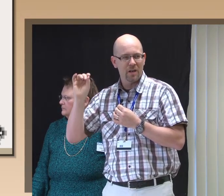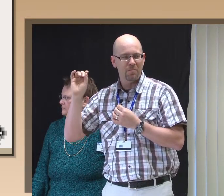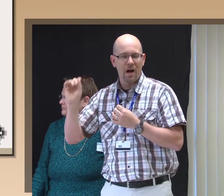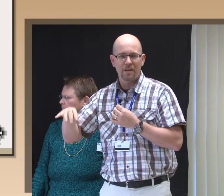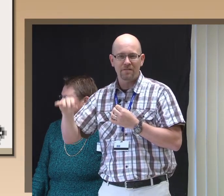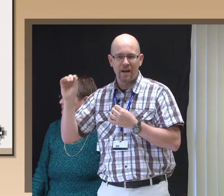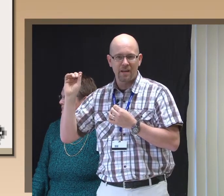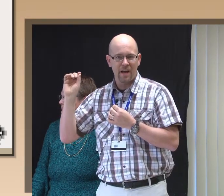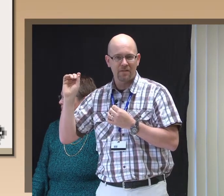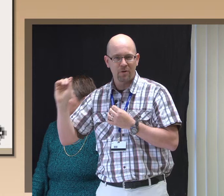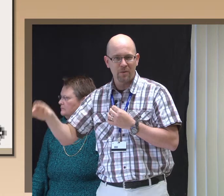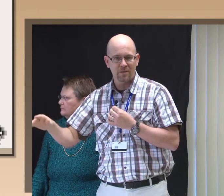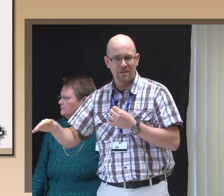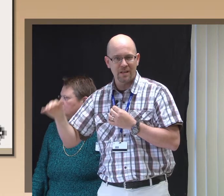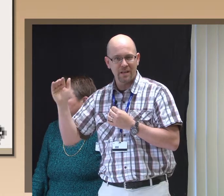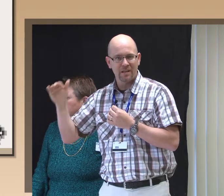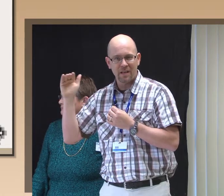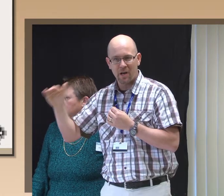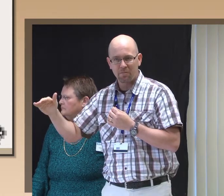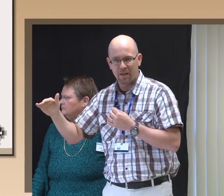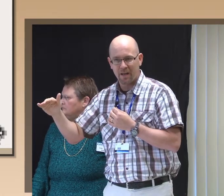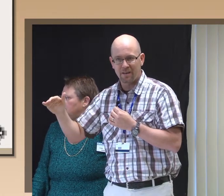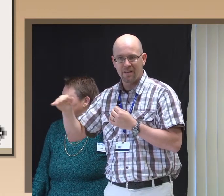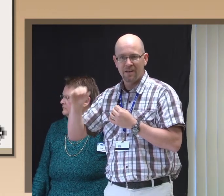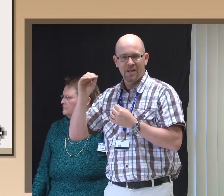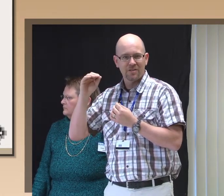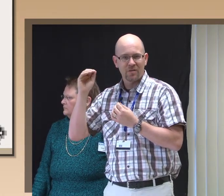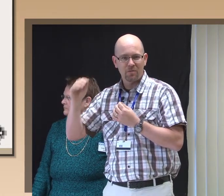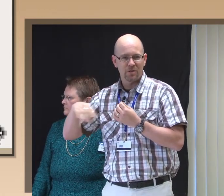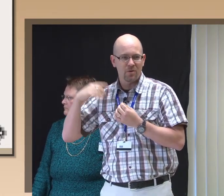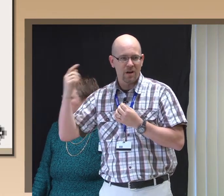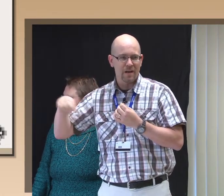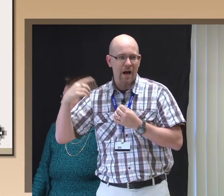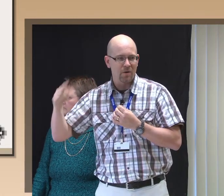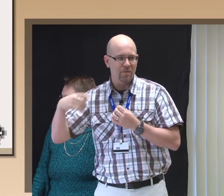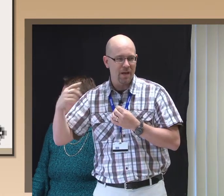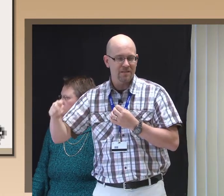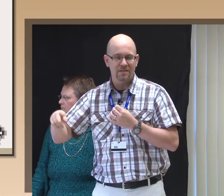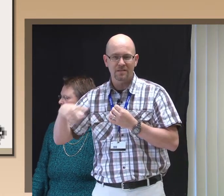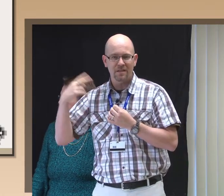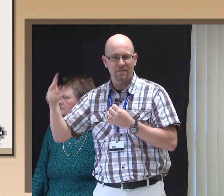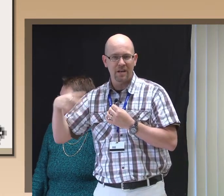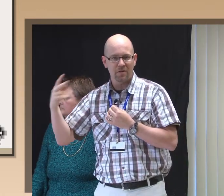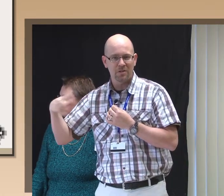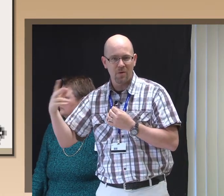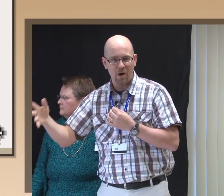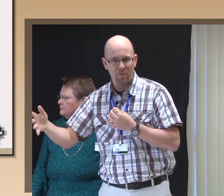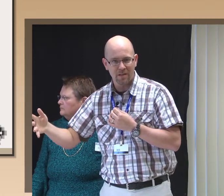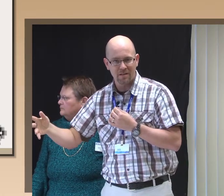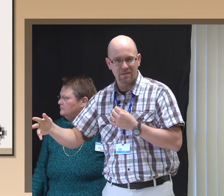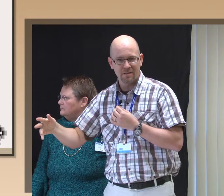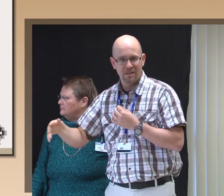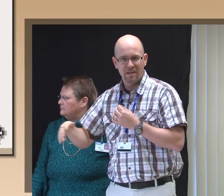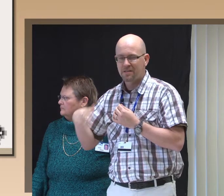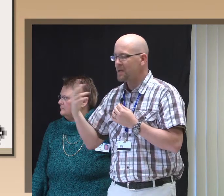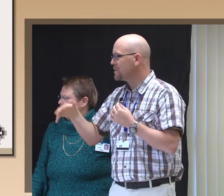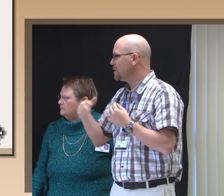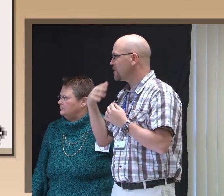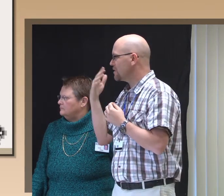in and modify that frequency in the care plan so that we'll do it on an hourly basis instead of an every two hour basis. Same thing with